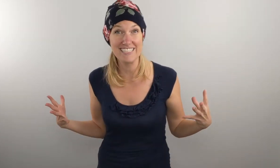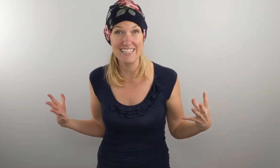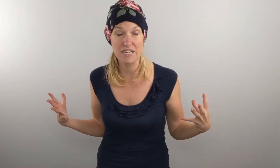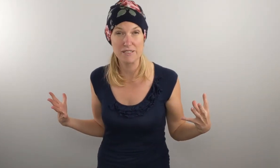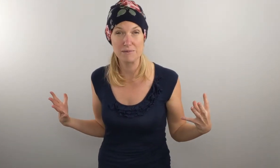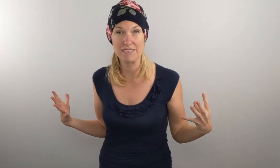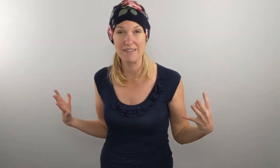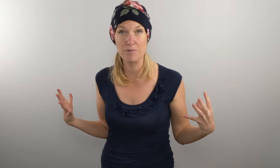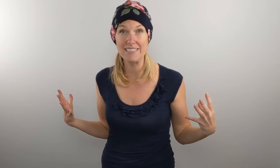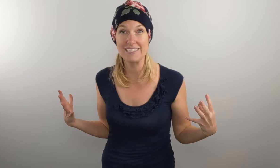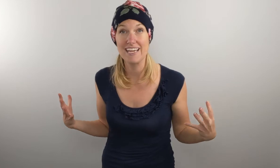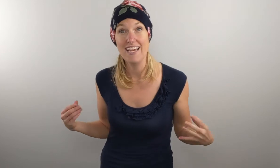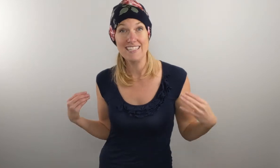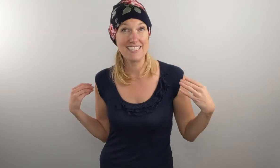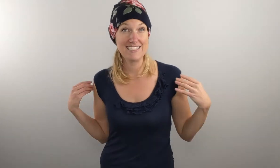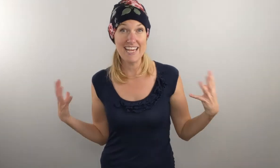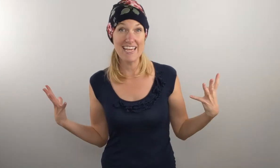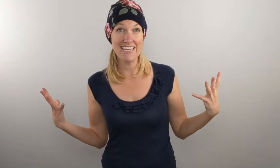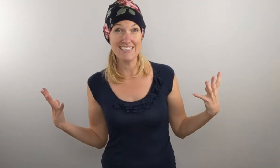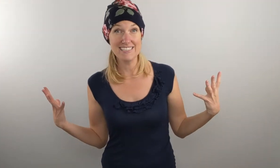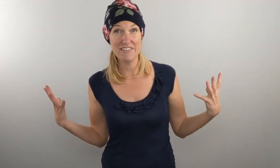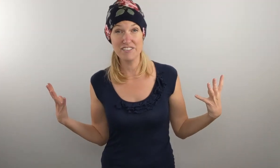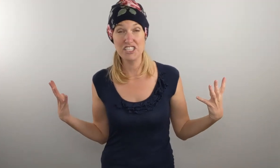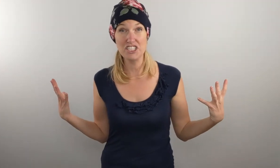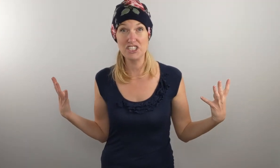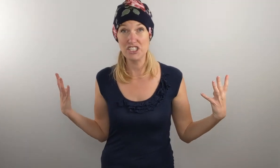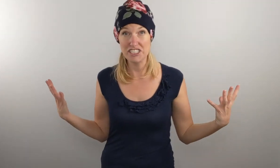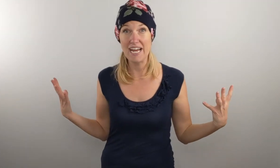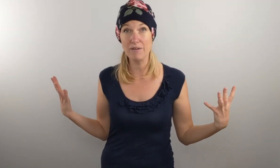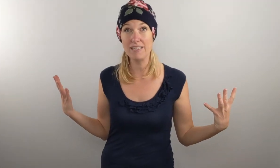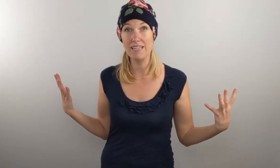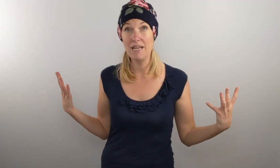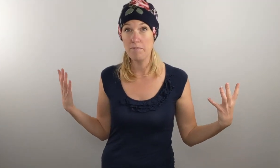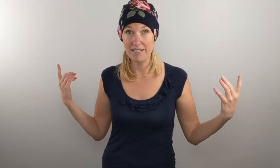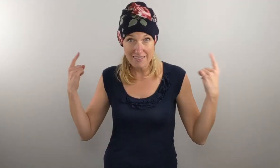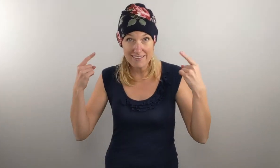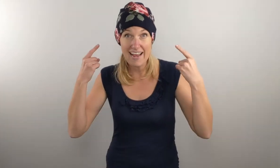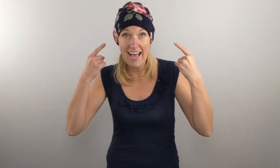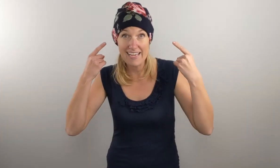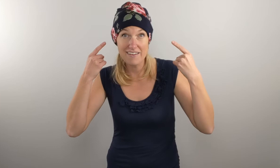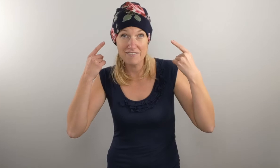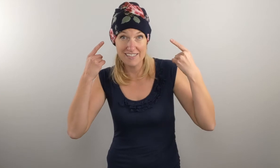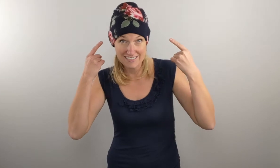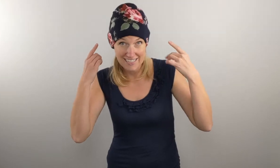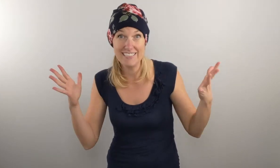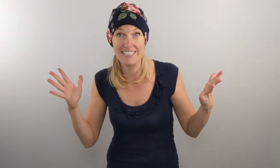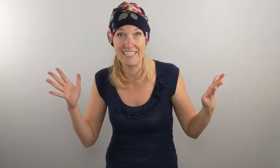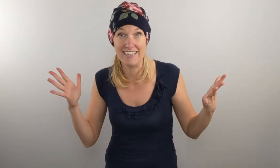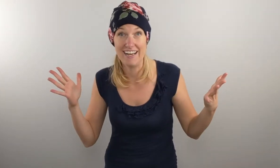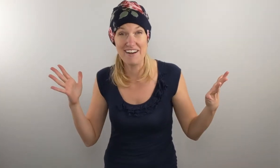in our Christmas Carol Blitz. Today is the official shoulda showered, but nothing that a hat can't fix edition of